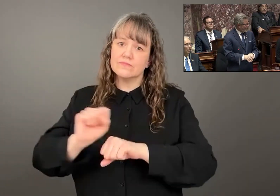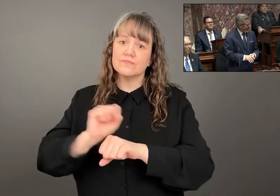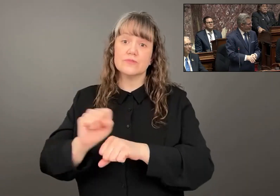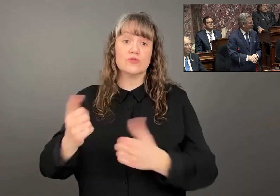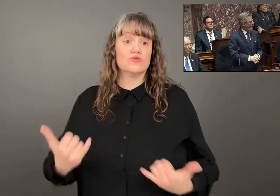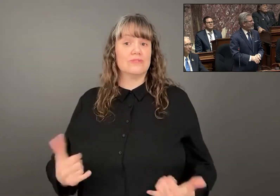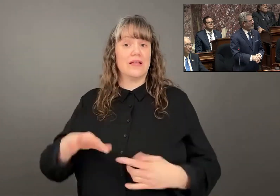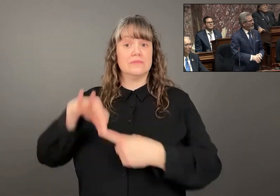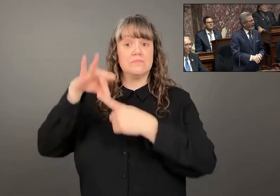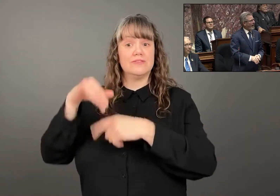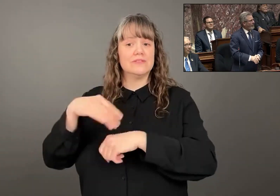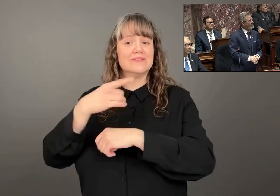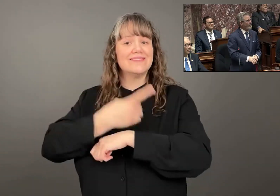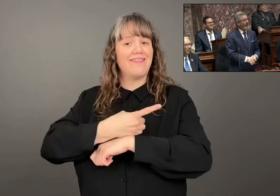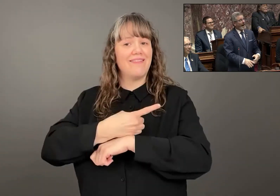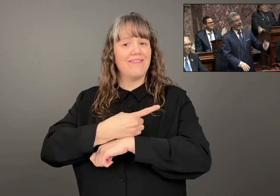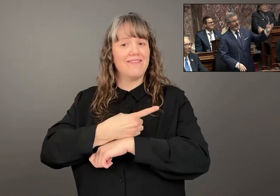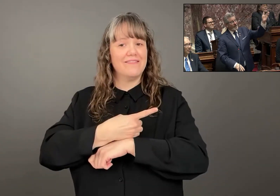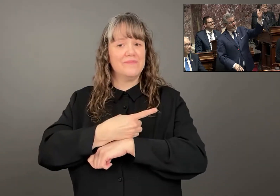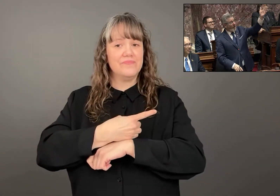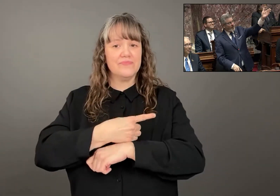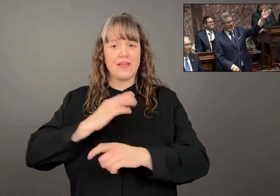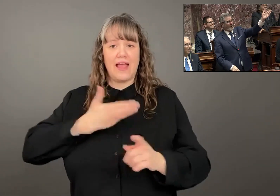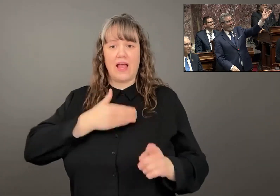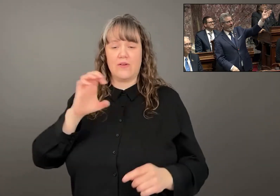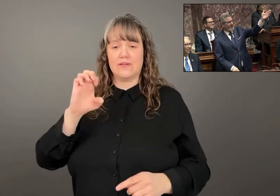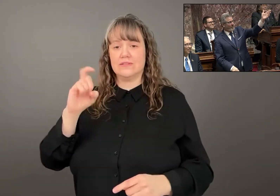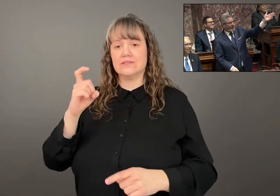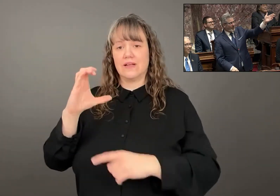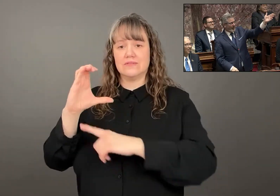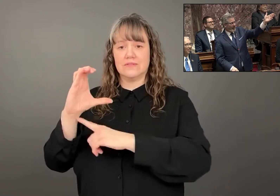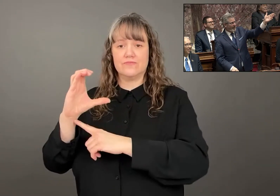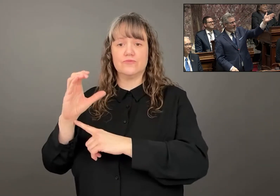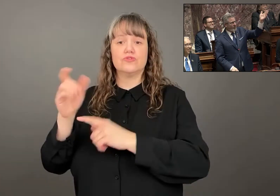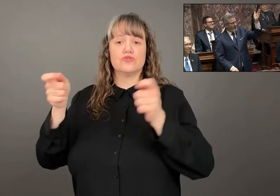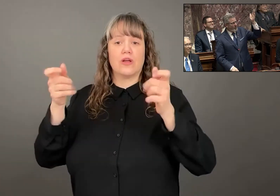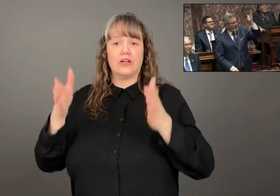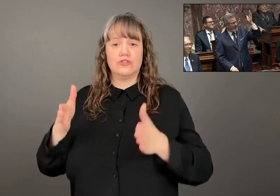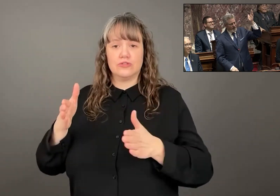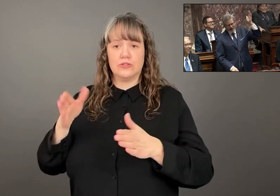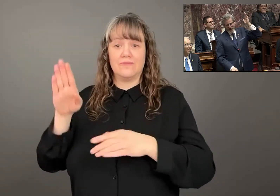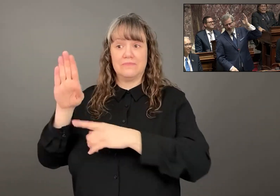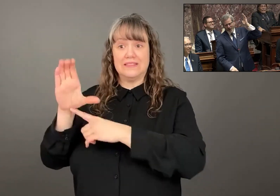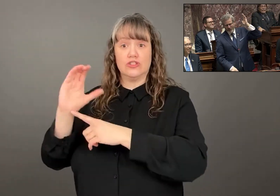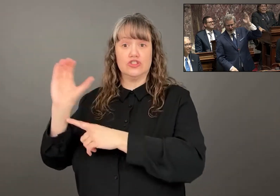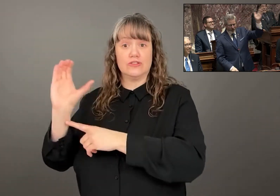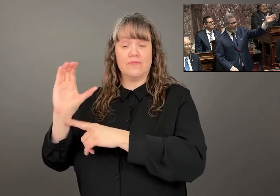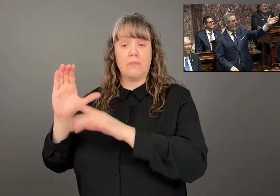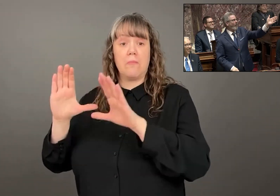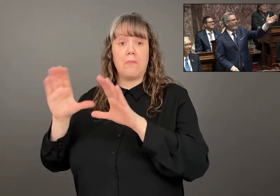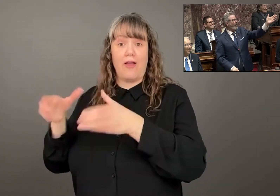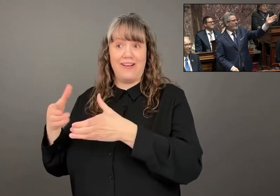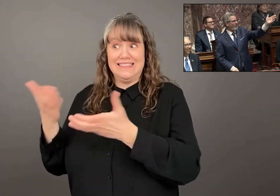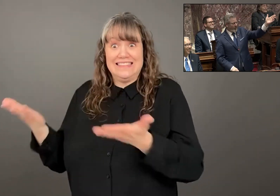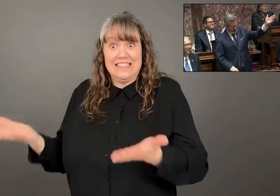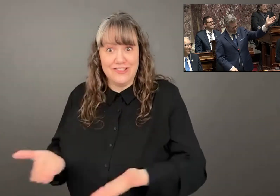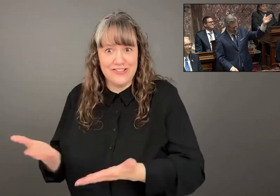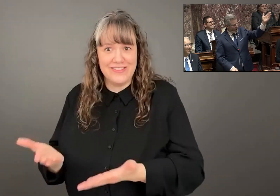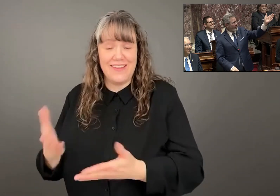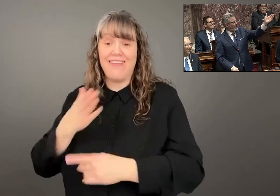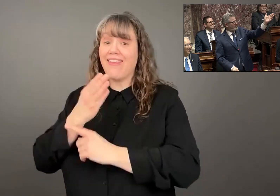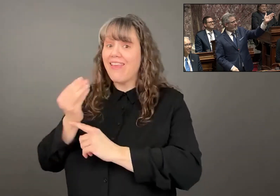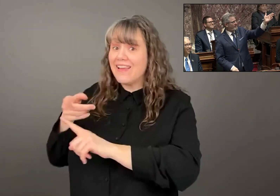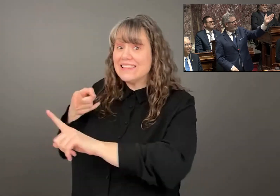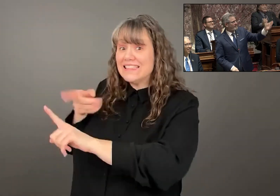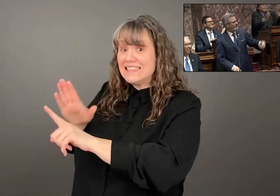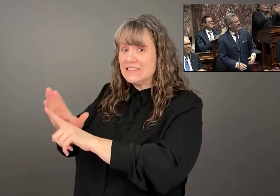BC Conservative Party is in the House, and it is also his birthday. Would you please give a very warm House welcome to